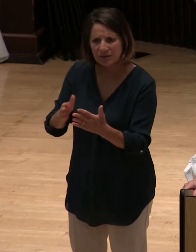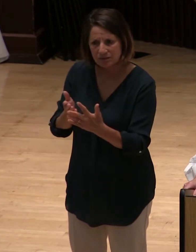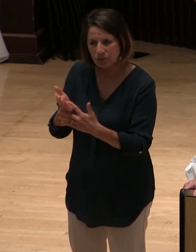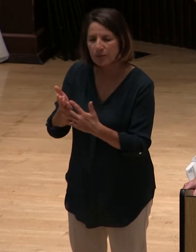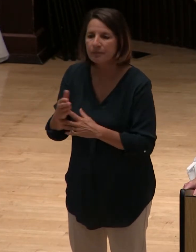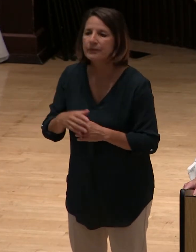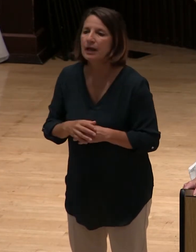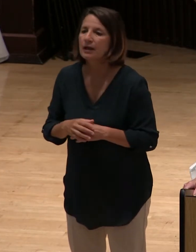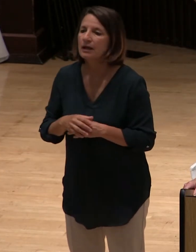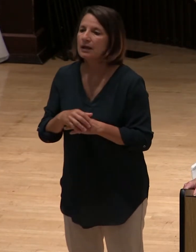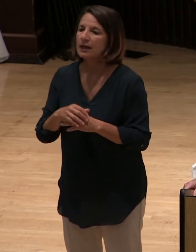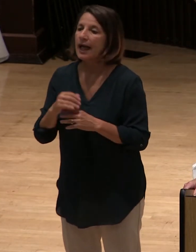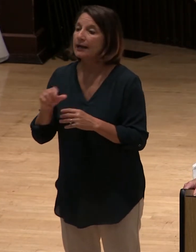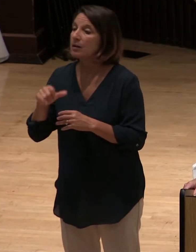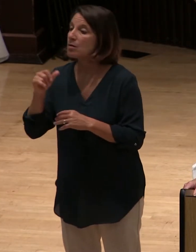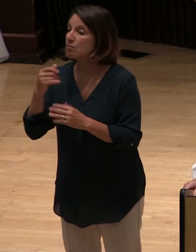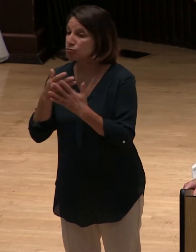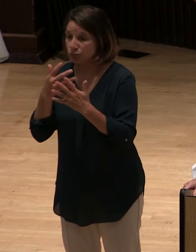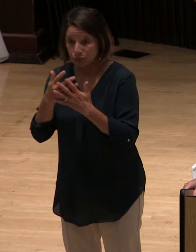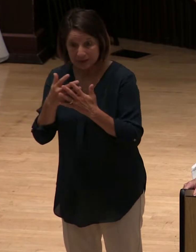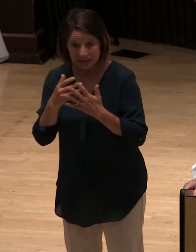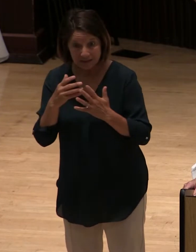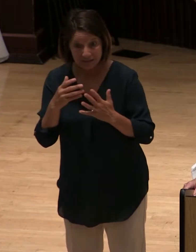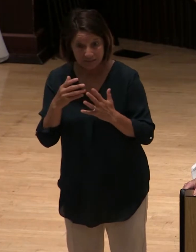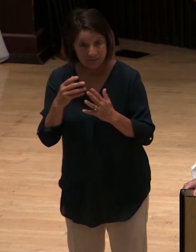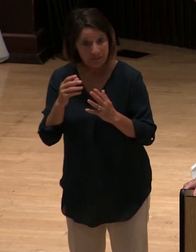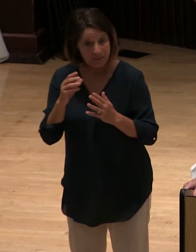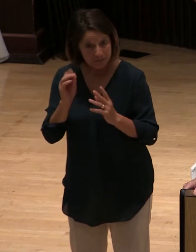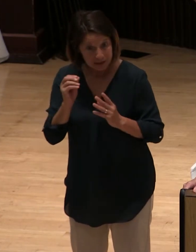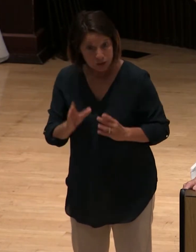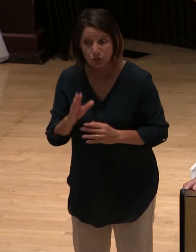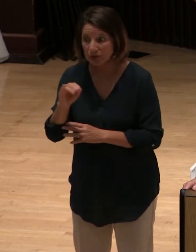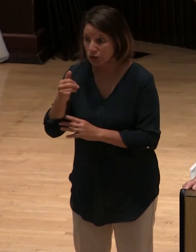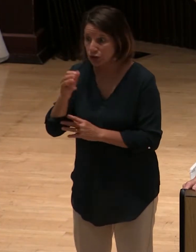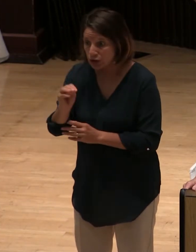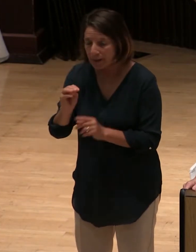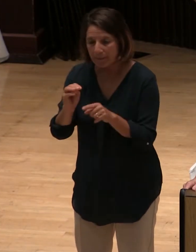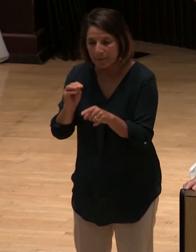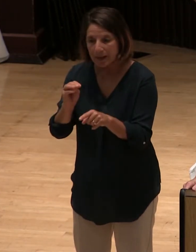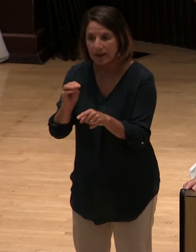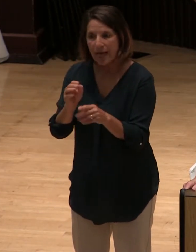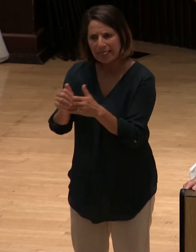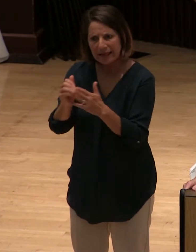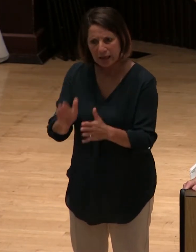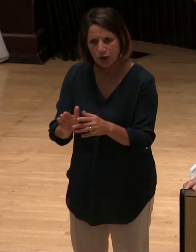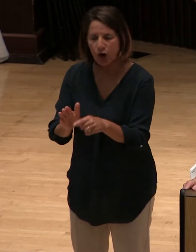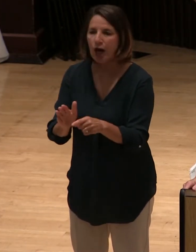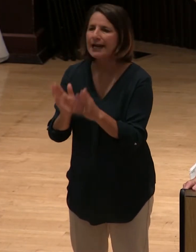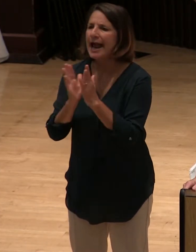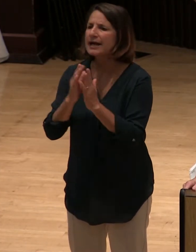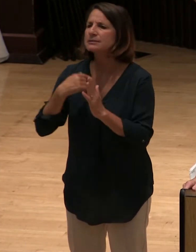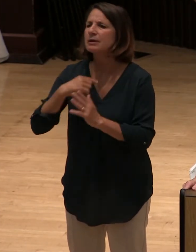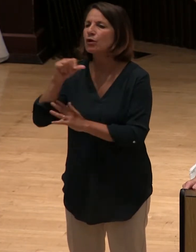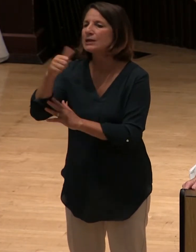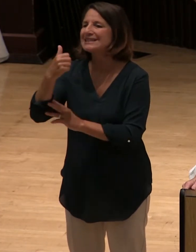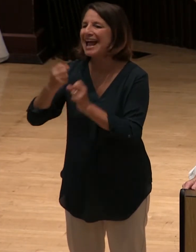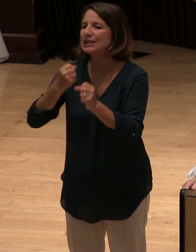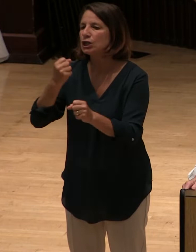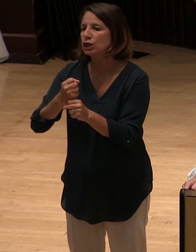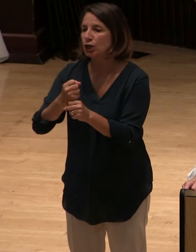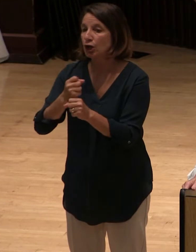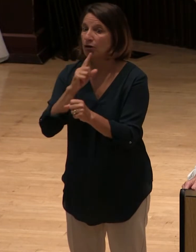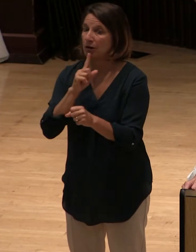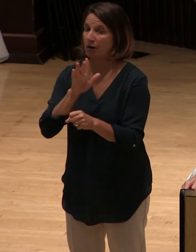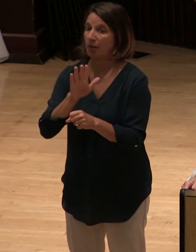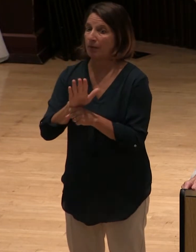prison ministry, which is still going. And I remember he asked me for a 10-year commitment at